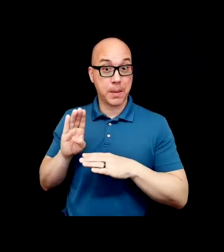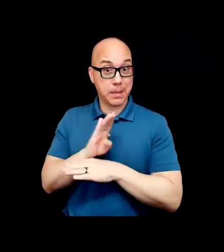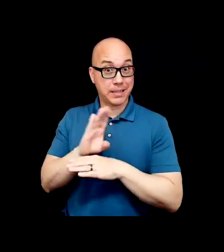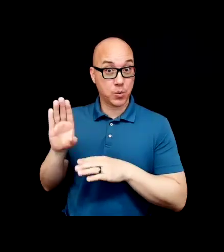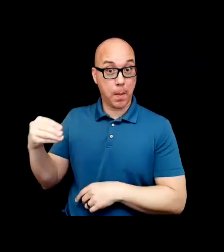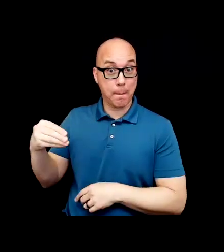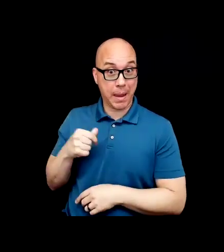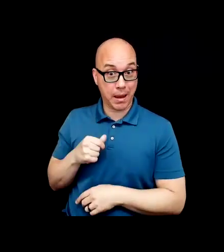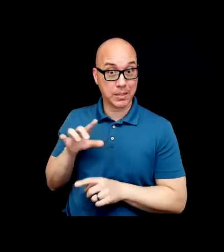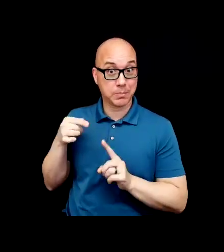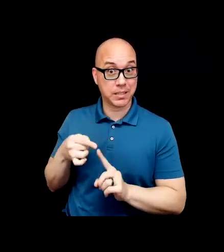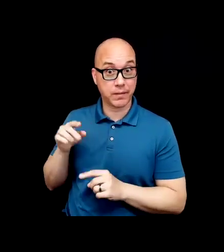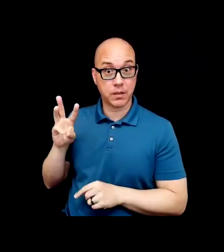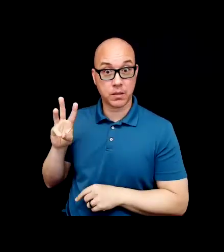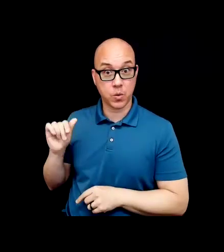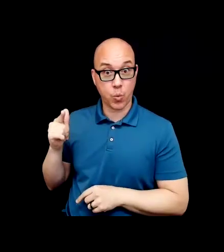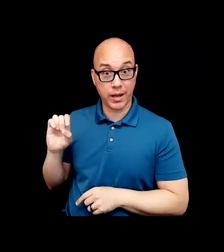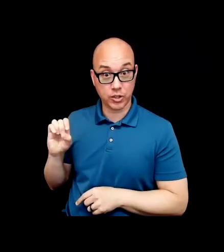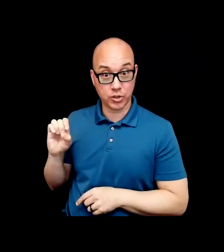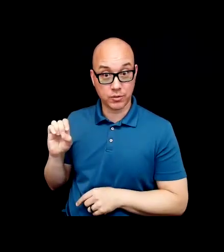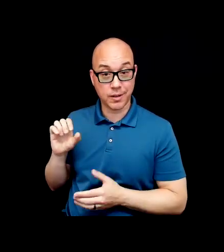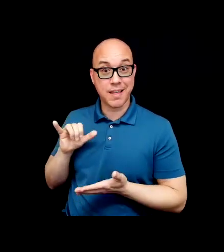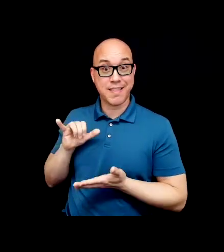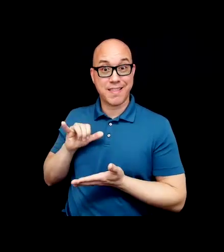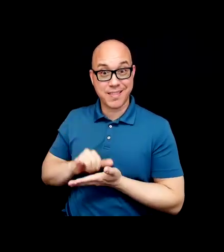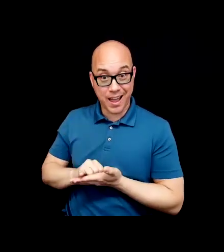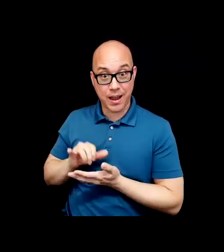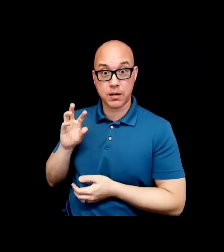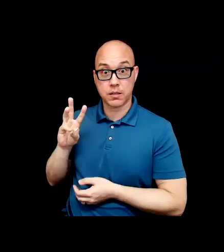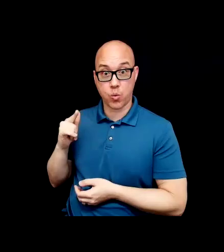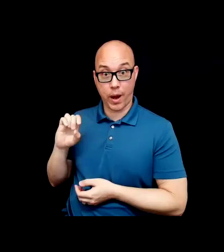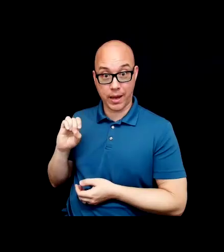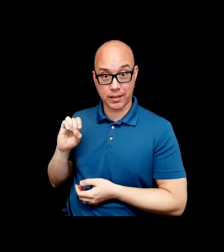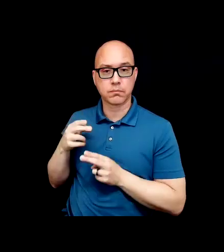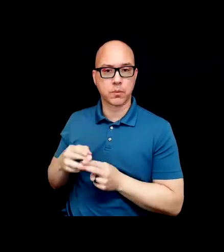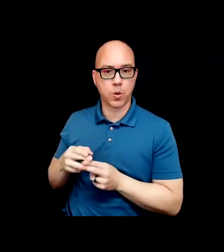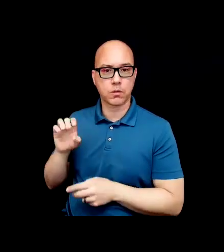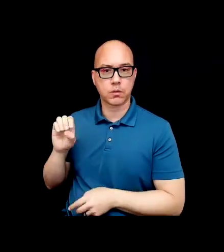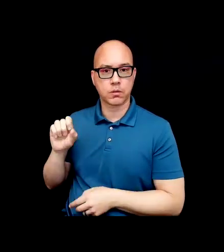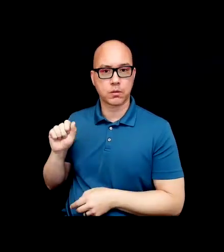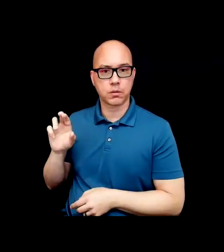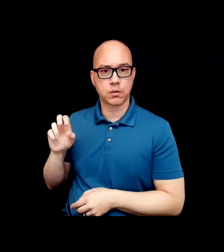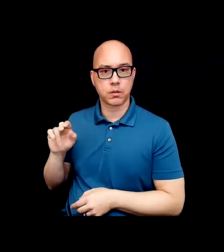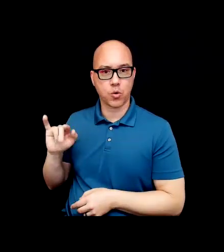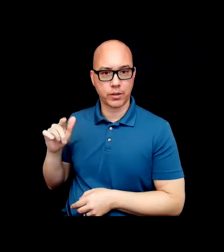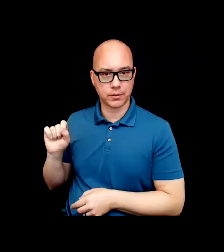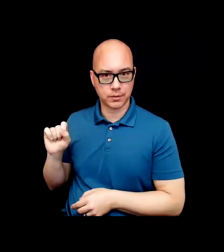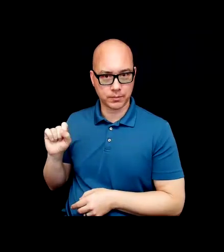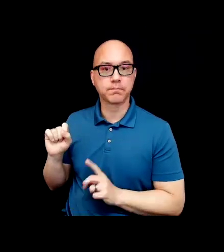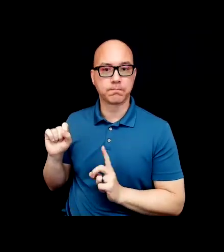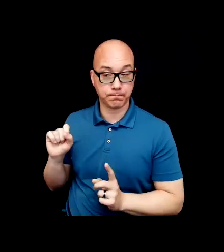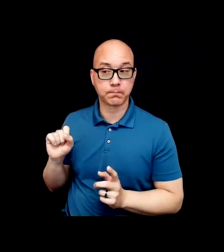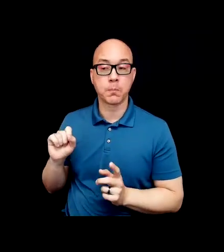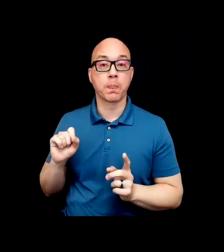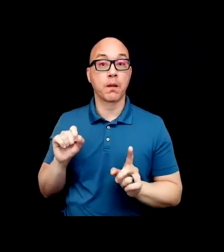and those wages are considered earnings for SSDI purposes. And then in addition to